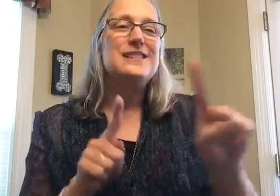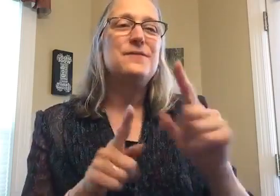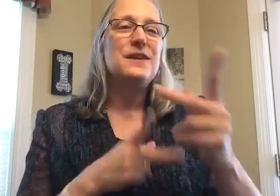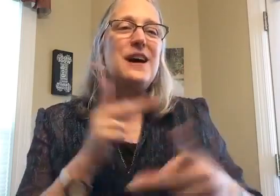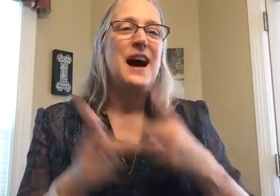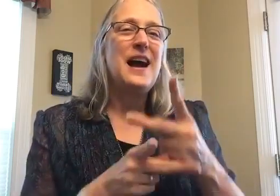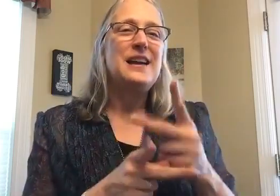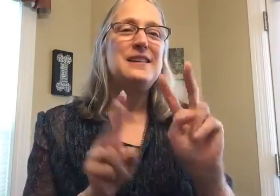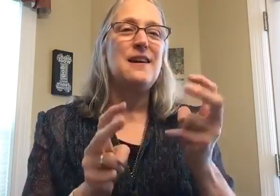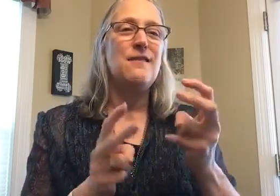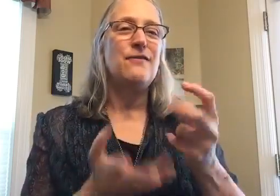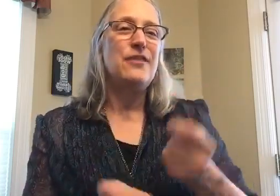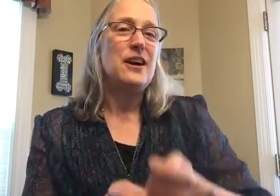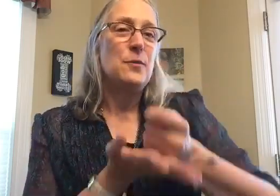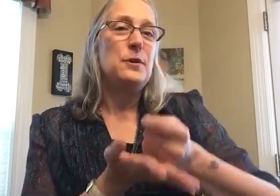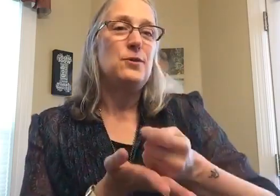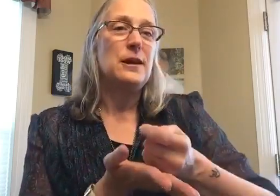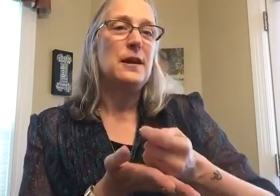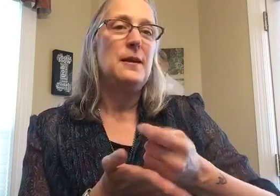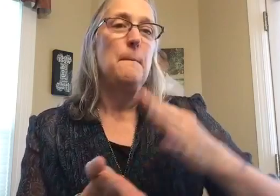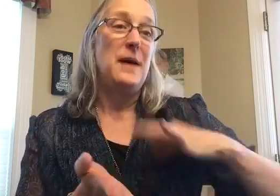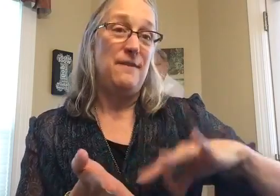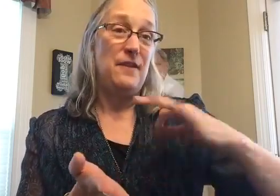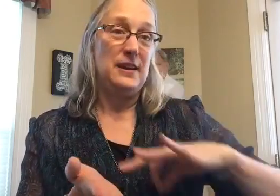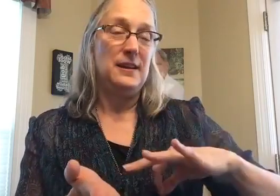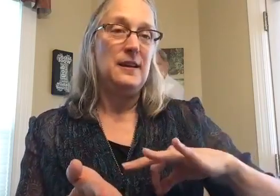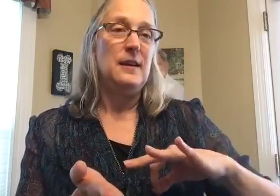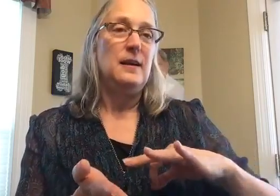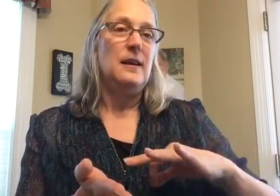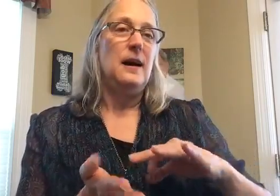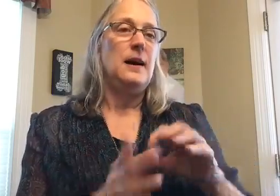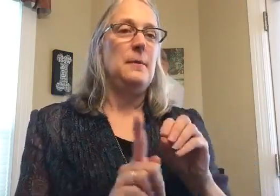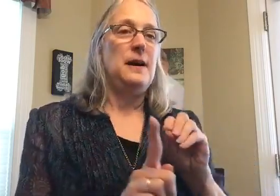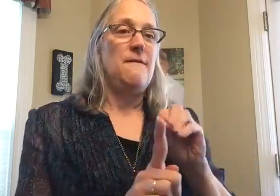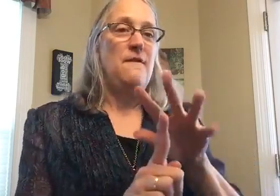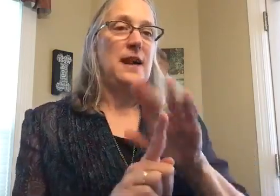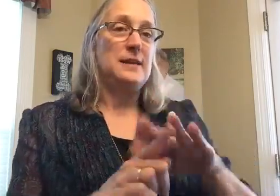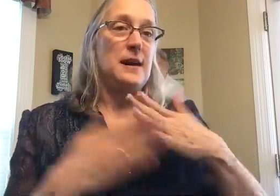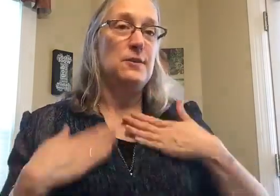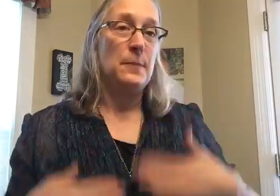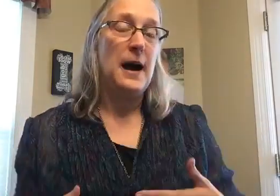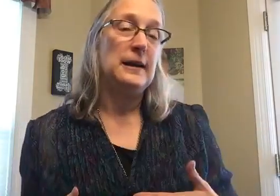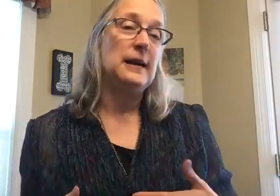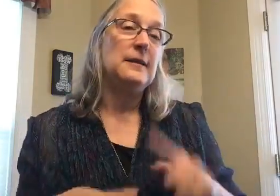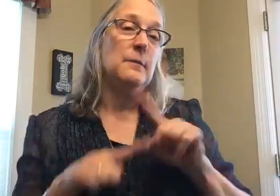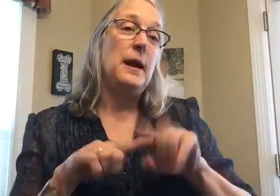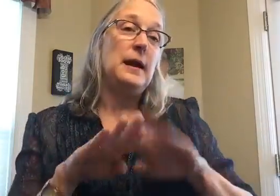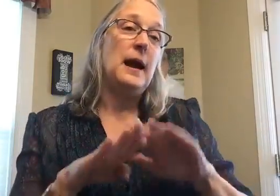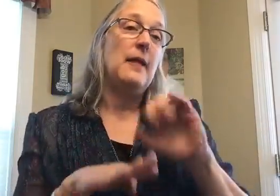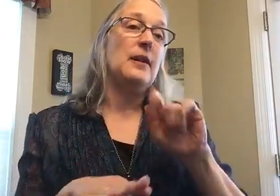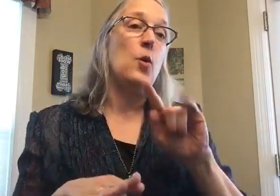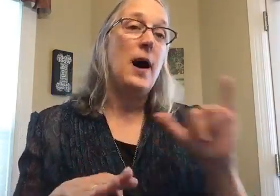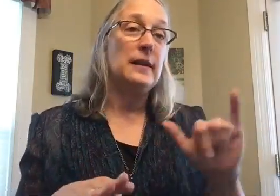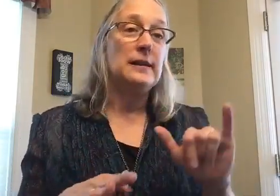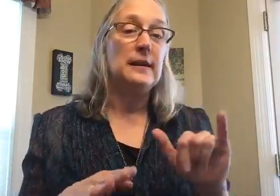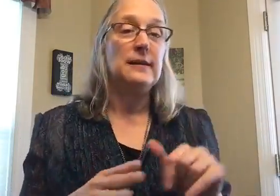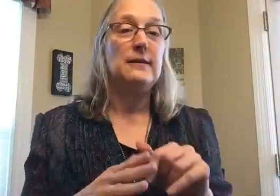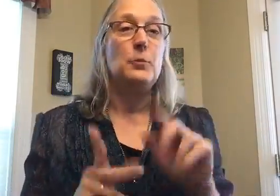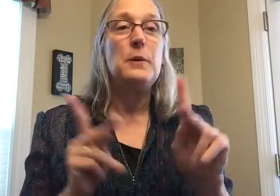different kind of therapeutic benefit and effect on your body depending on the quality. So people,